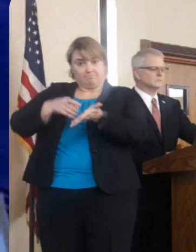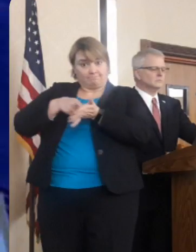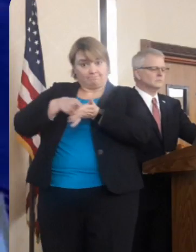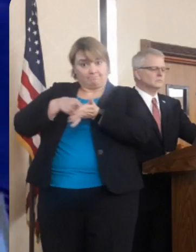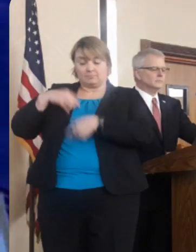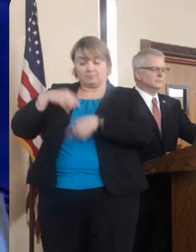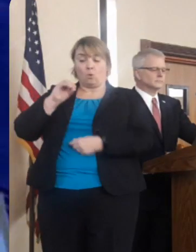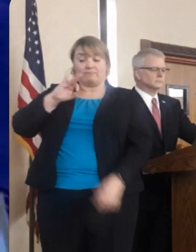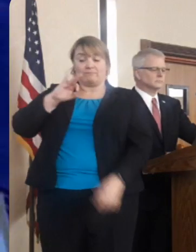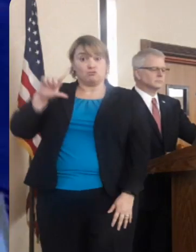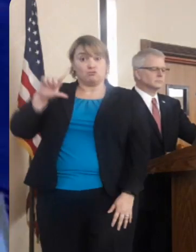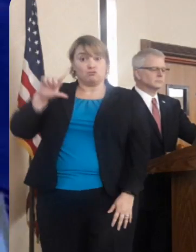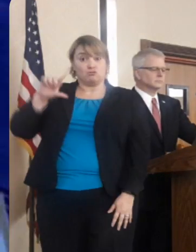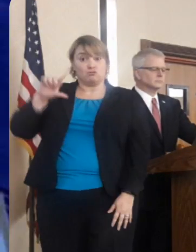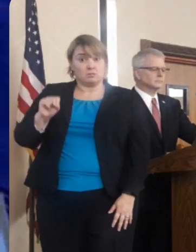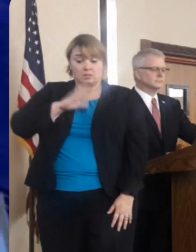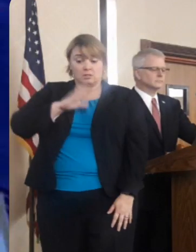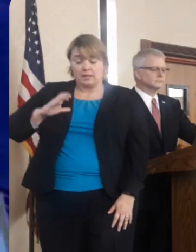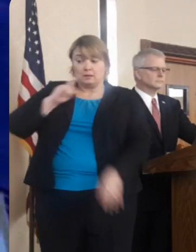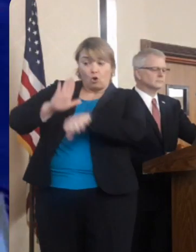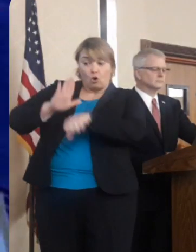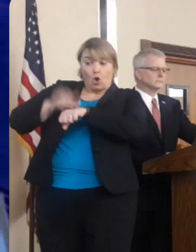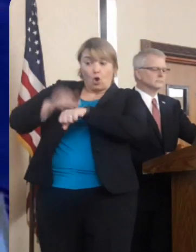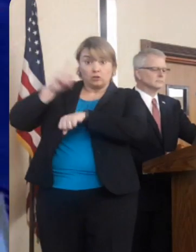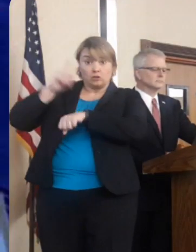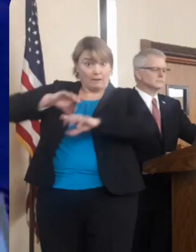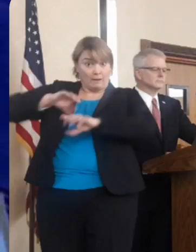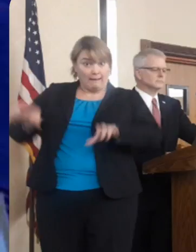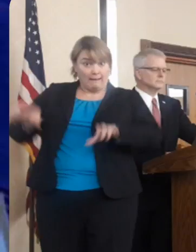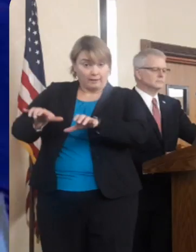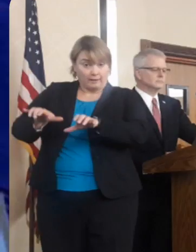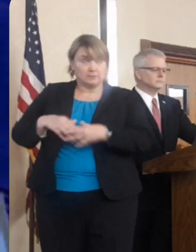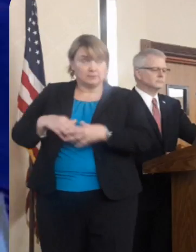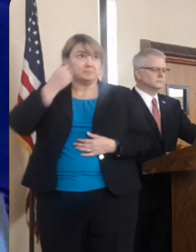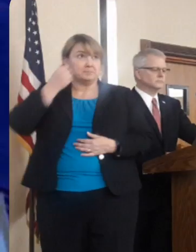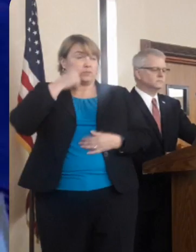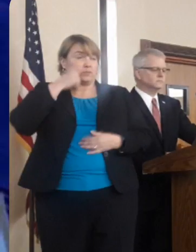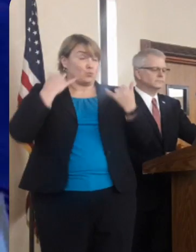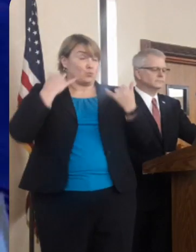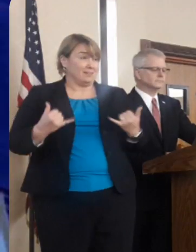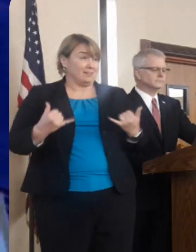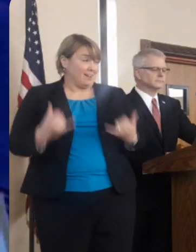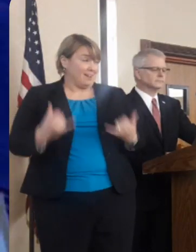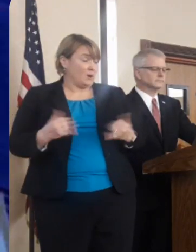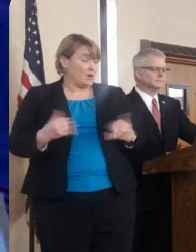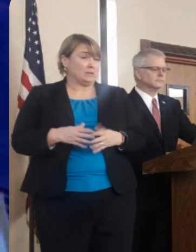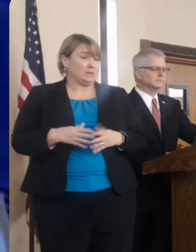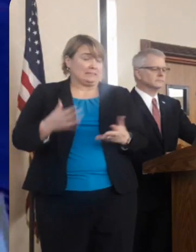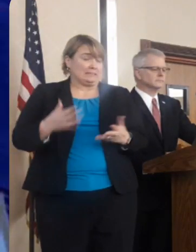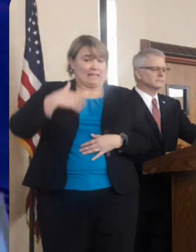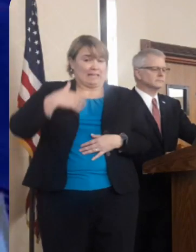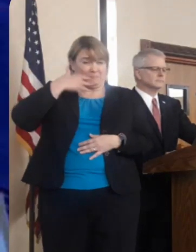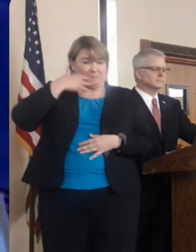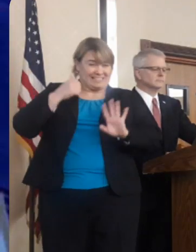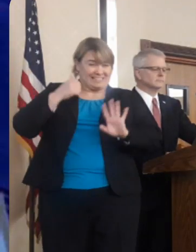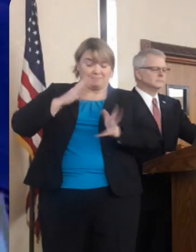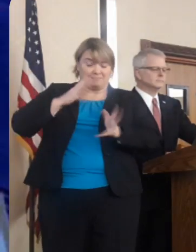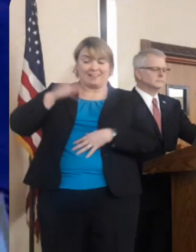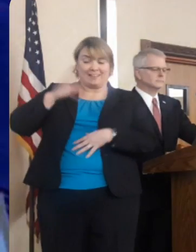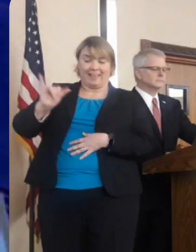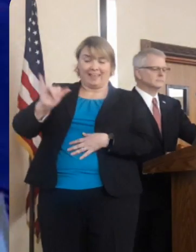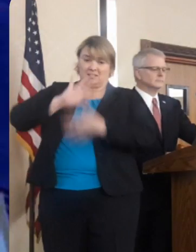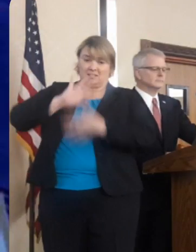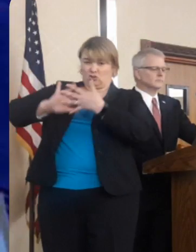act. And right now, as we speak, at best, it's a gray area whether that officials committee